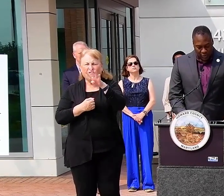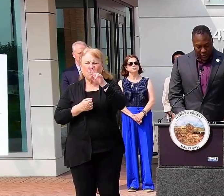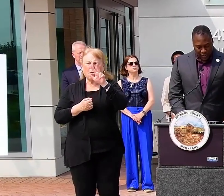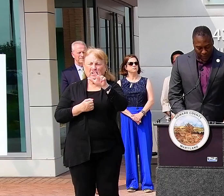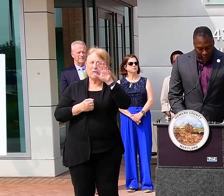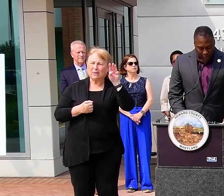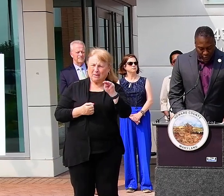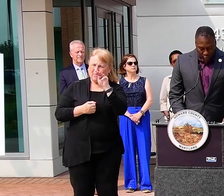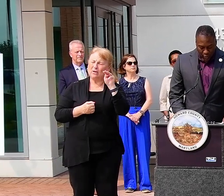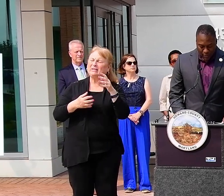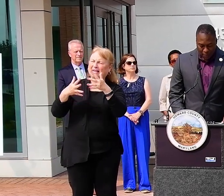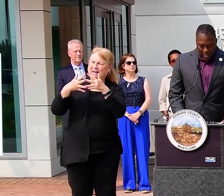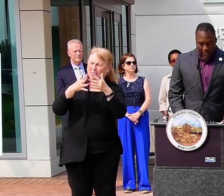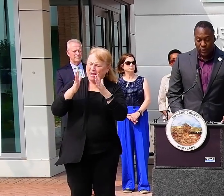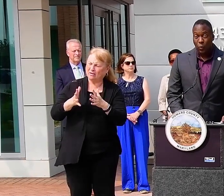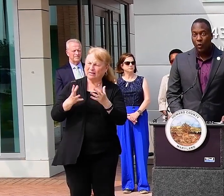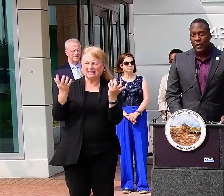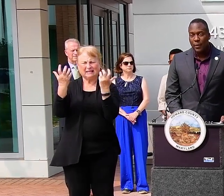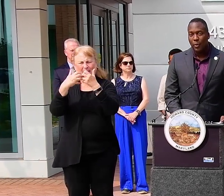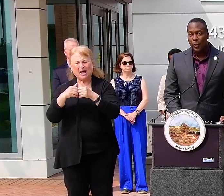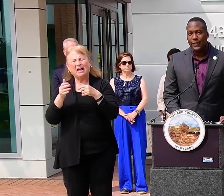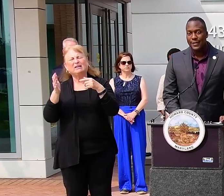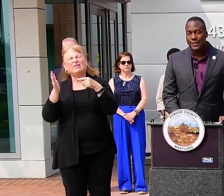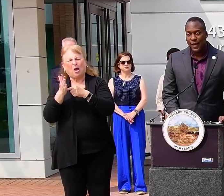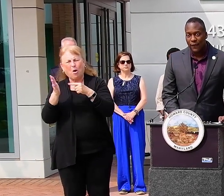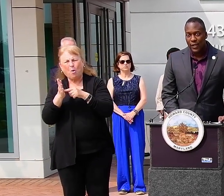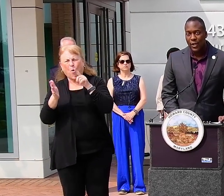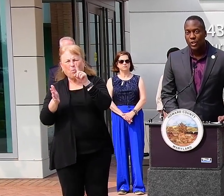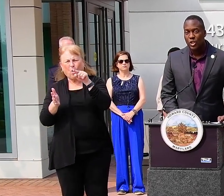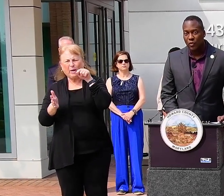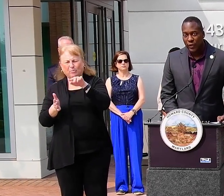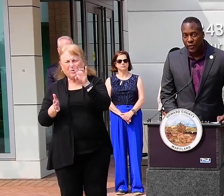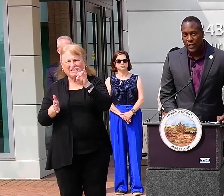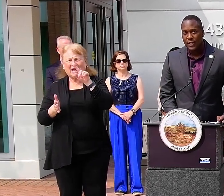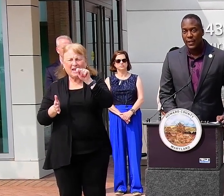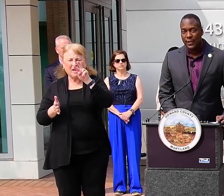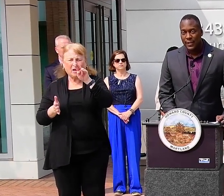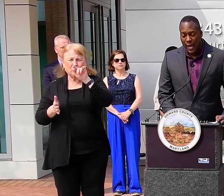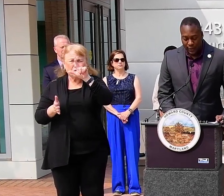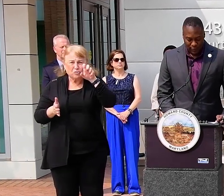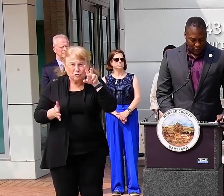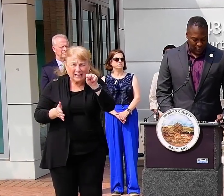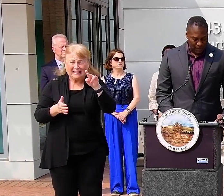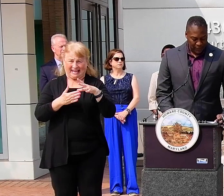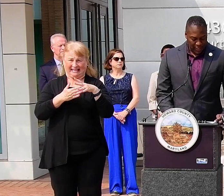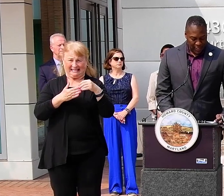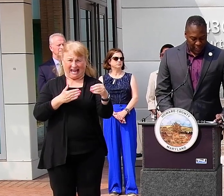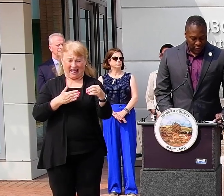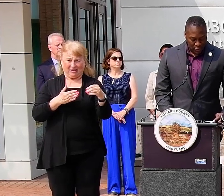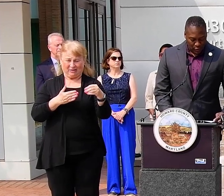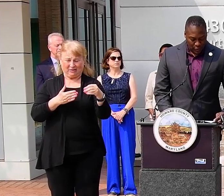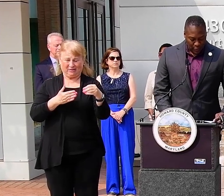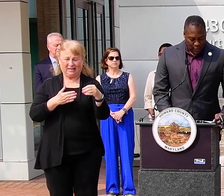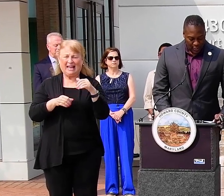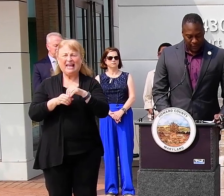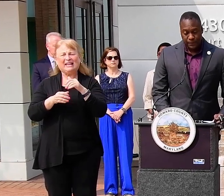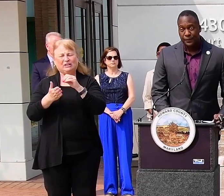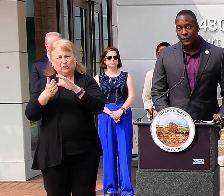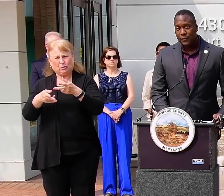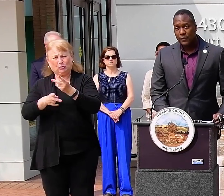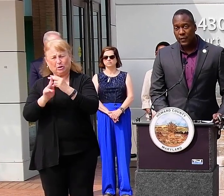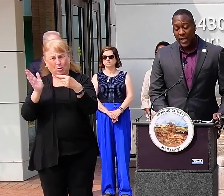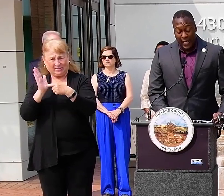43 million Americans owe a combined $1.7 trillion in student loan